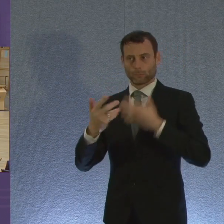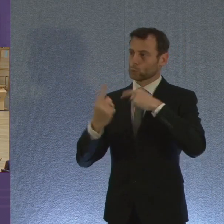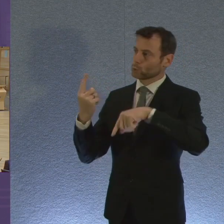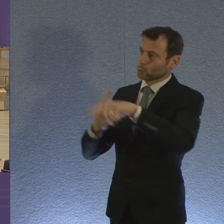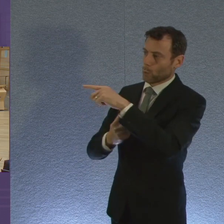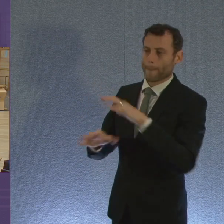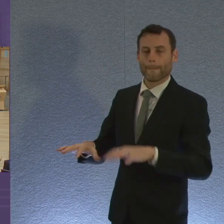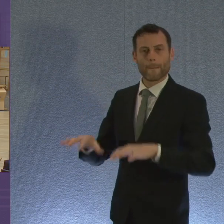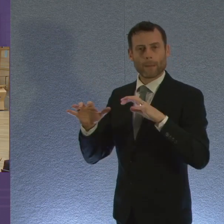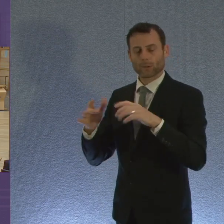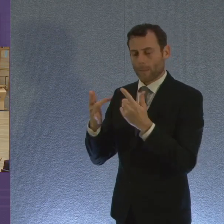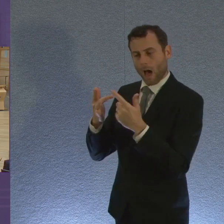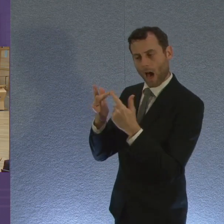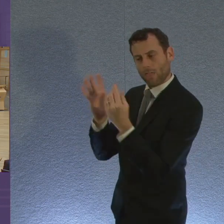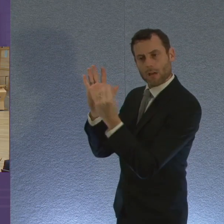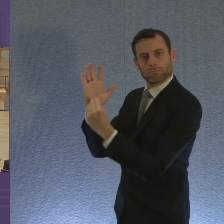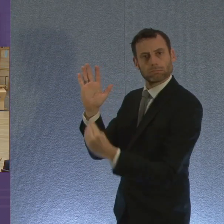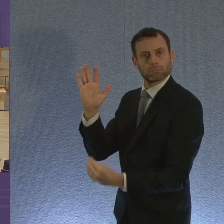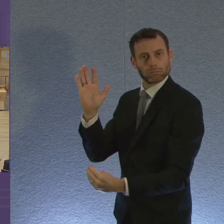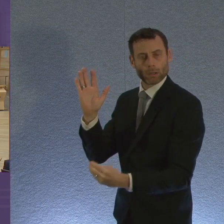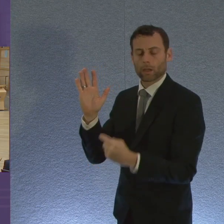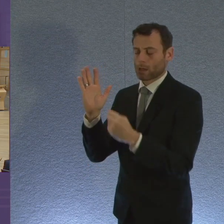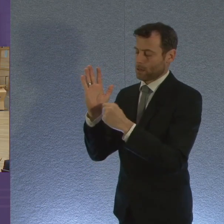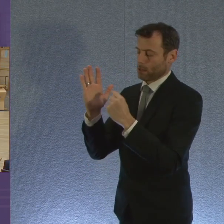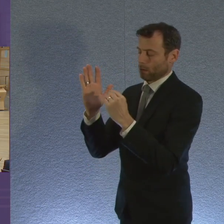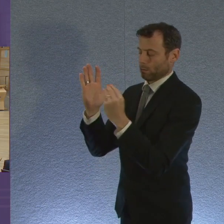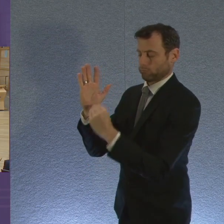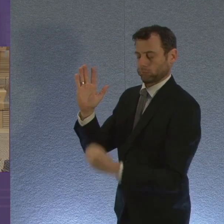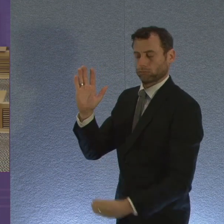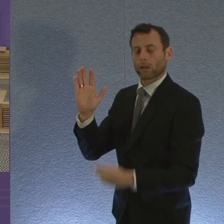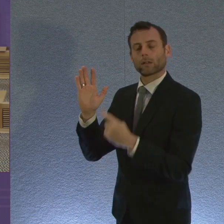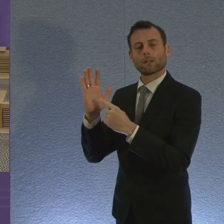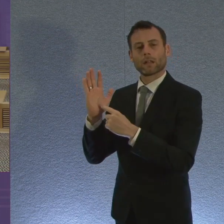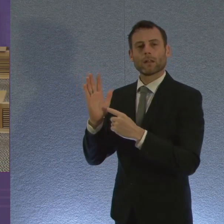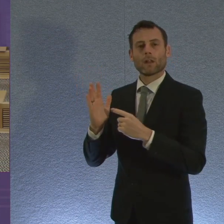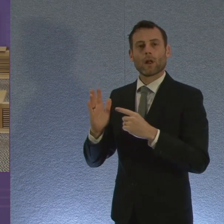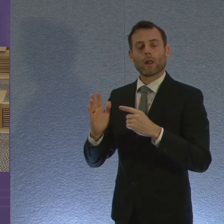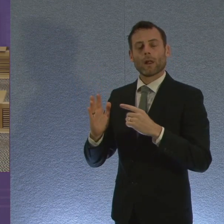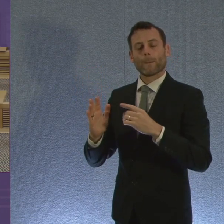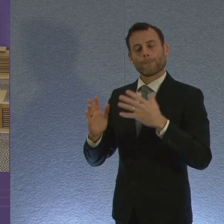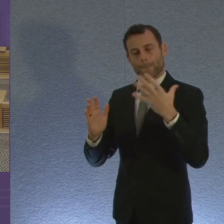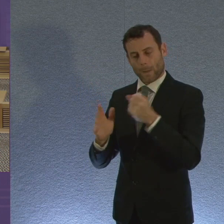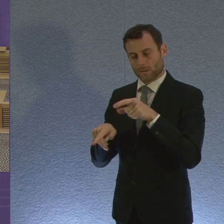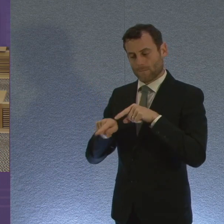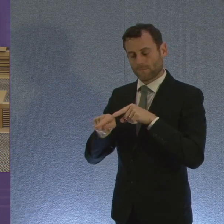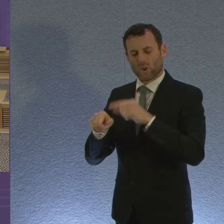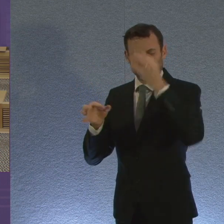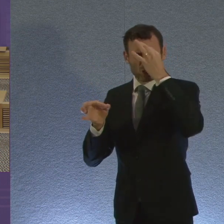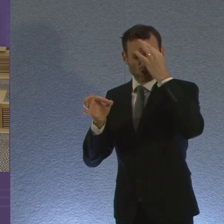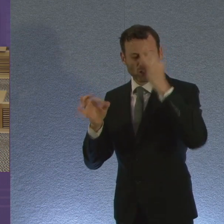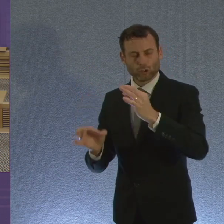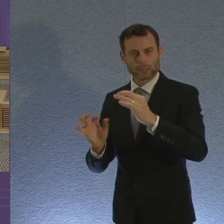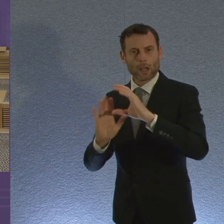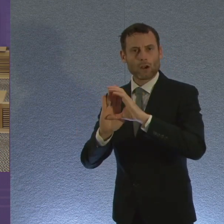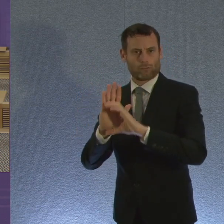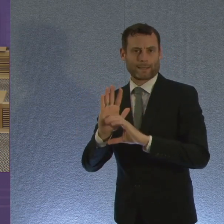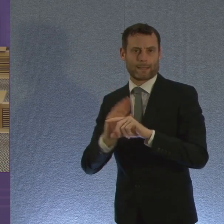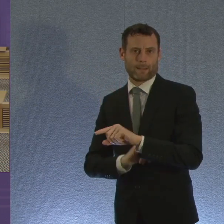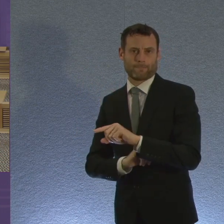provisions contained in the Bill. Measures were only included in the Bill if strict criteria were met. We required them to be necessary as part of the response